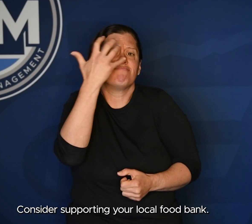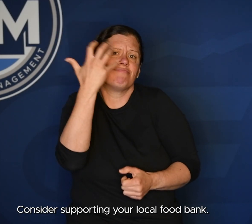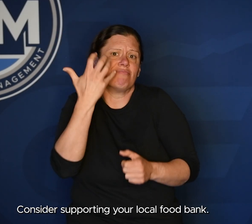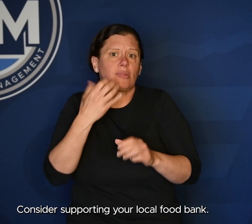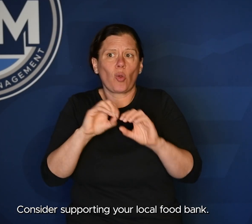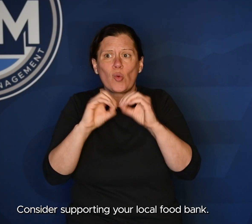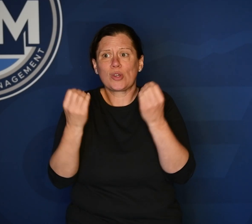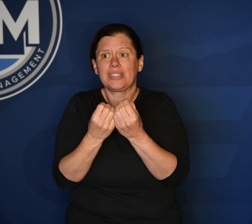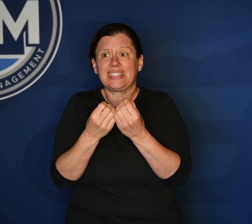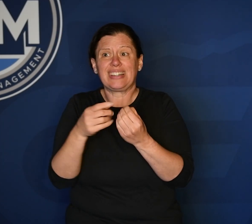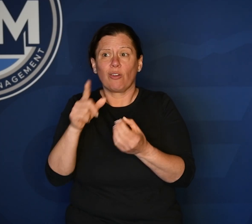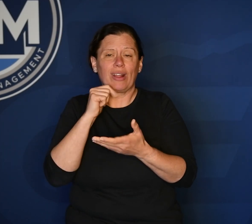bank.